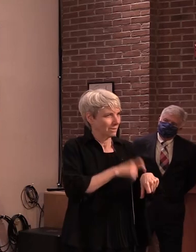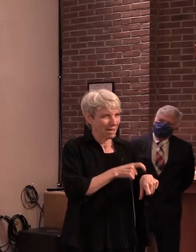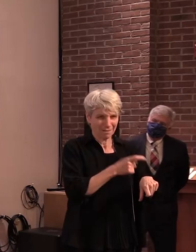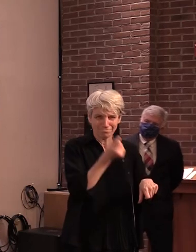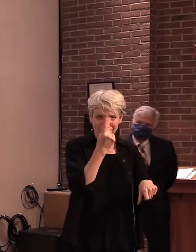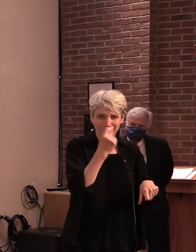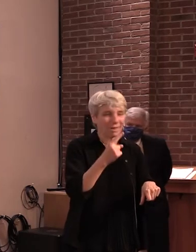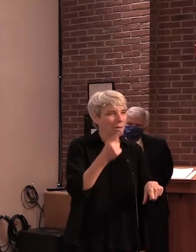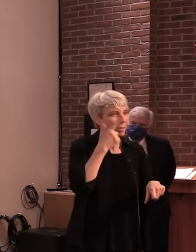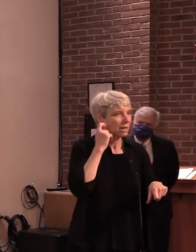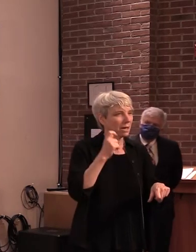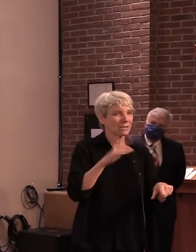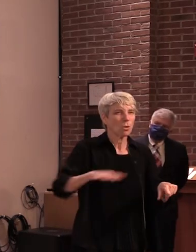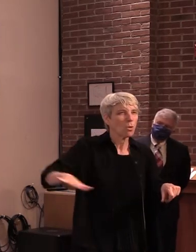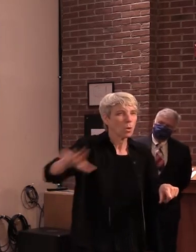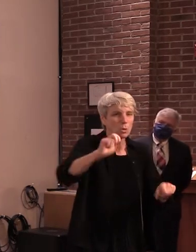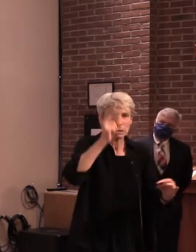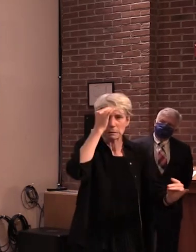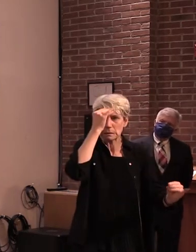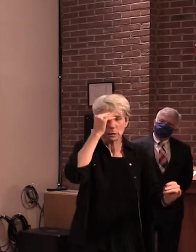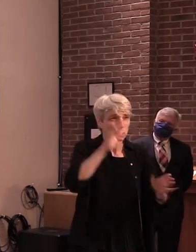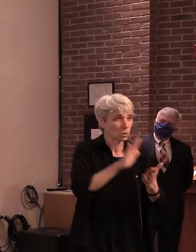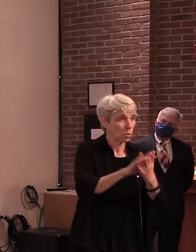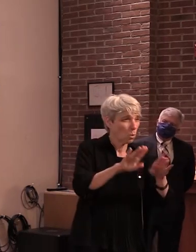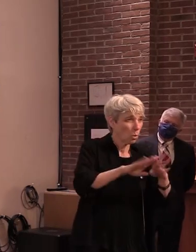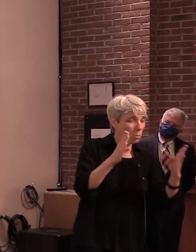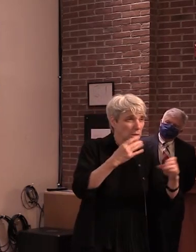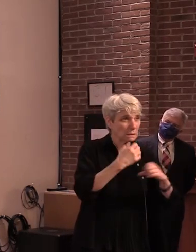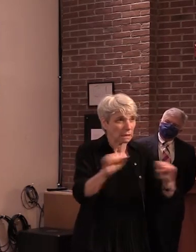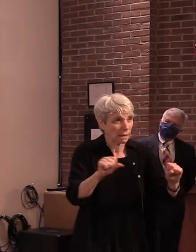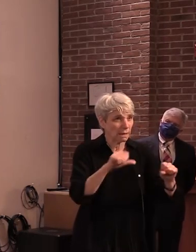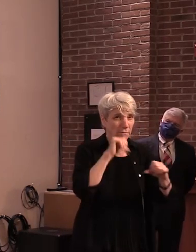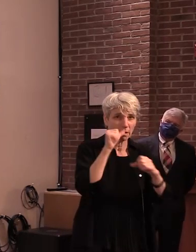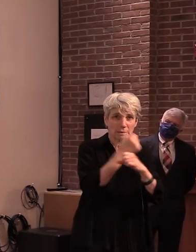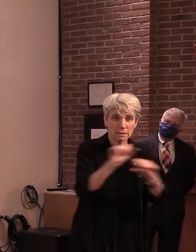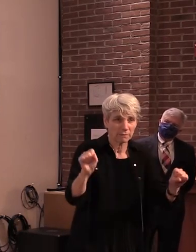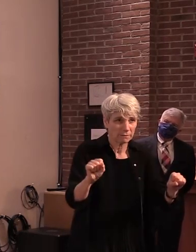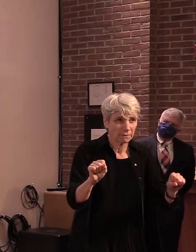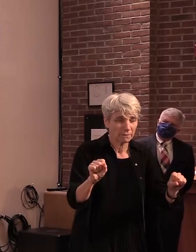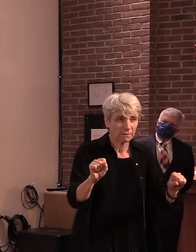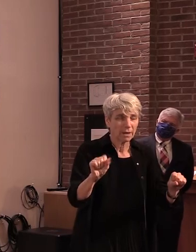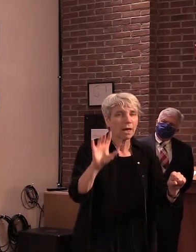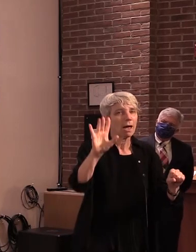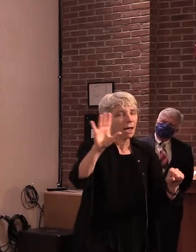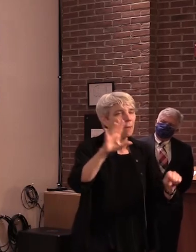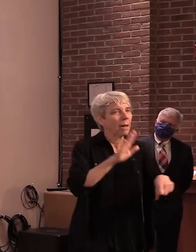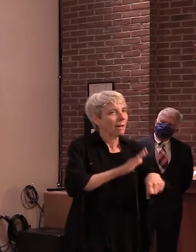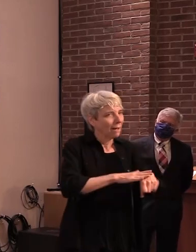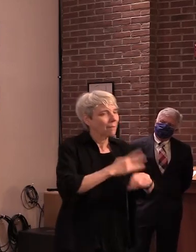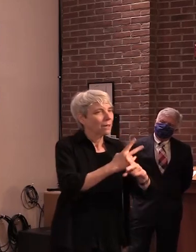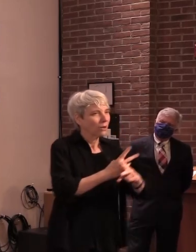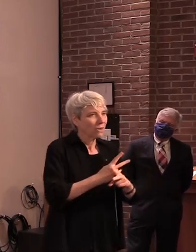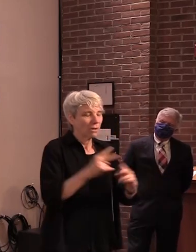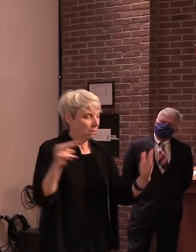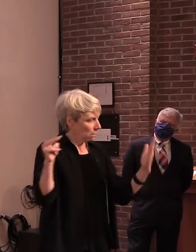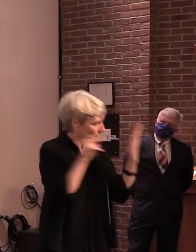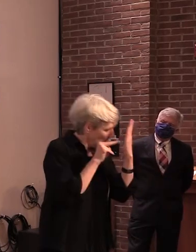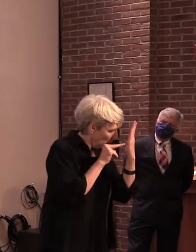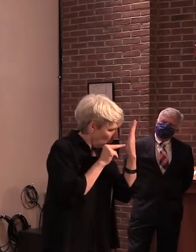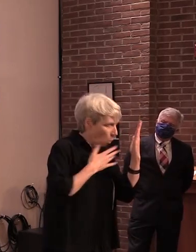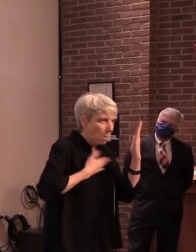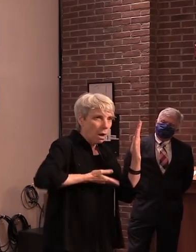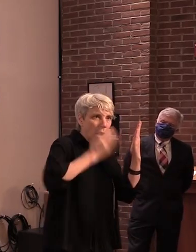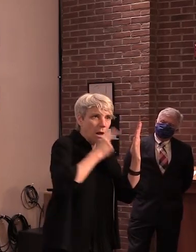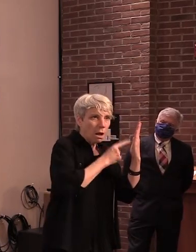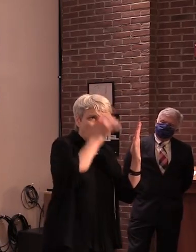schools. But it's not the kind of study that should all of a sudden be looked at and it's like, oh my God, we have to stop in our